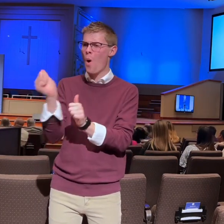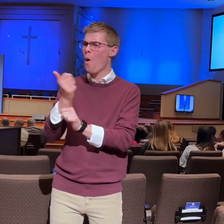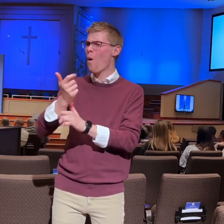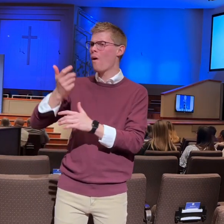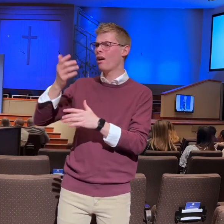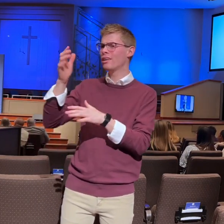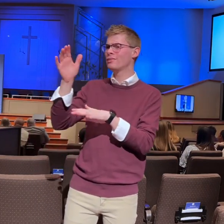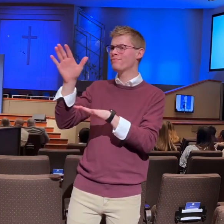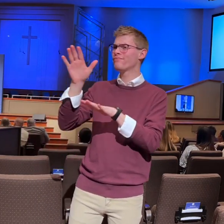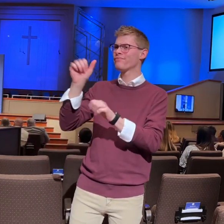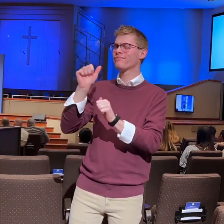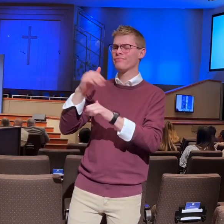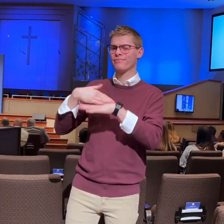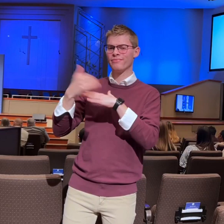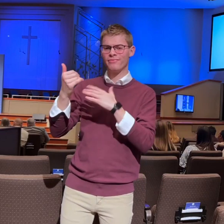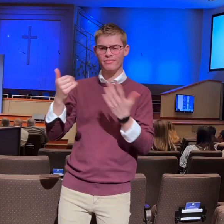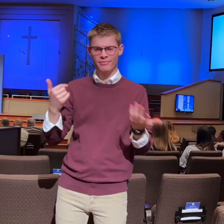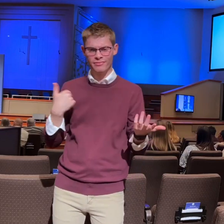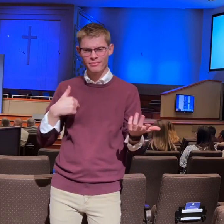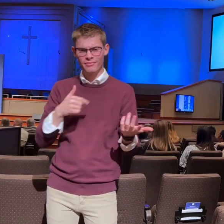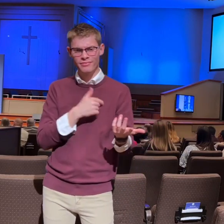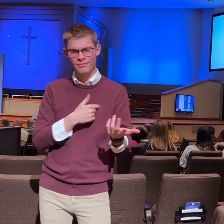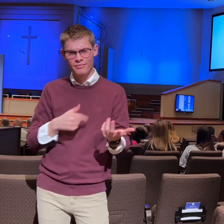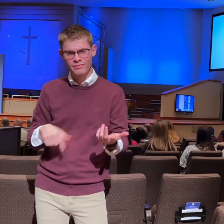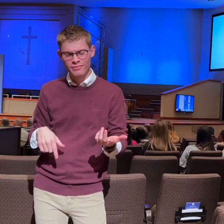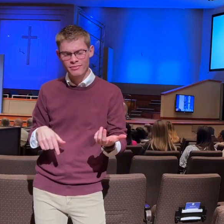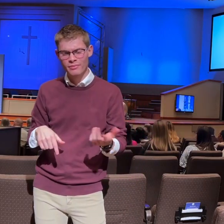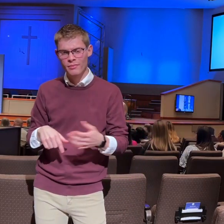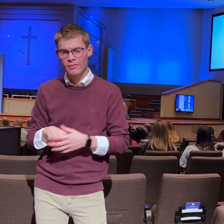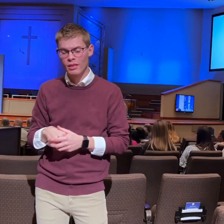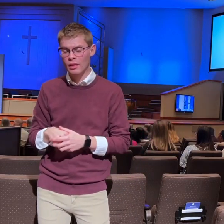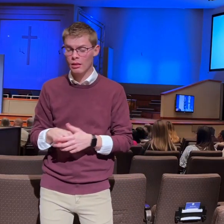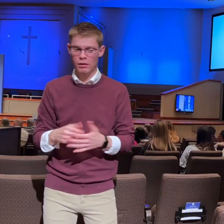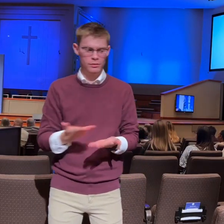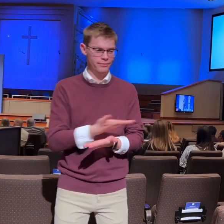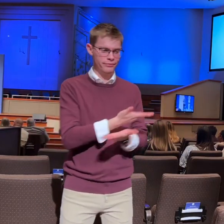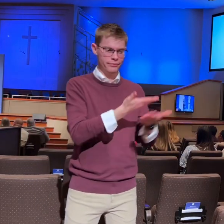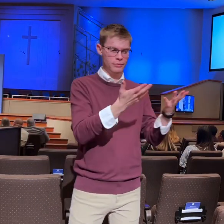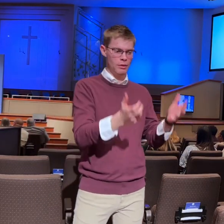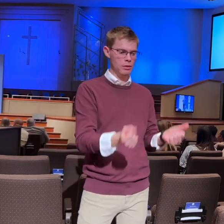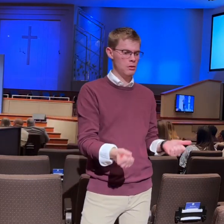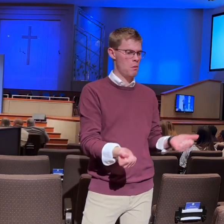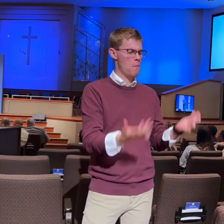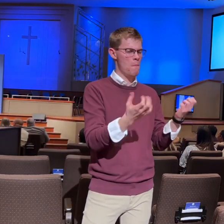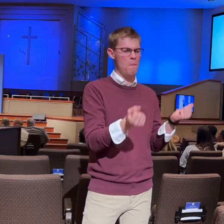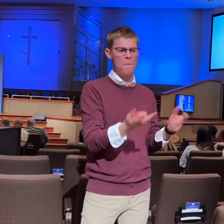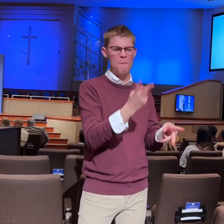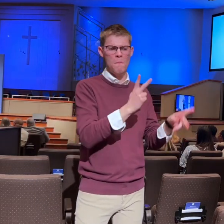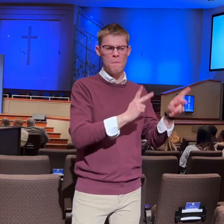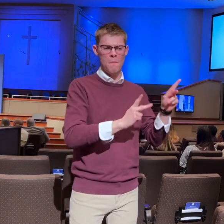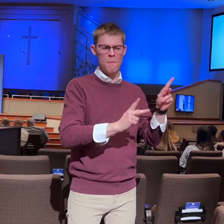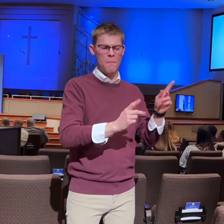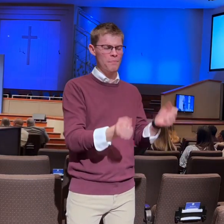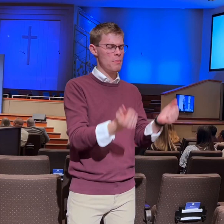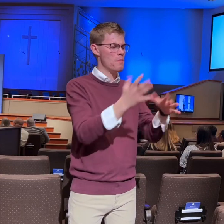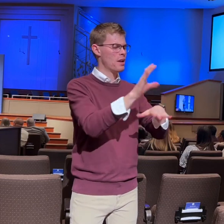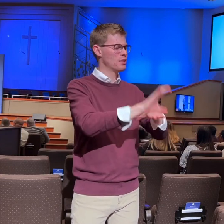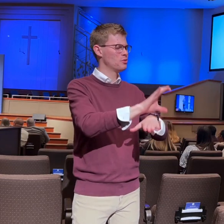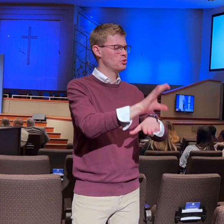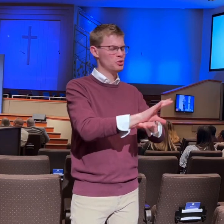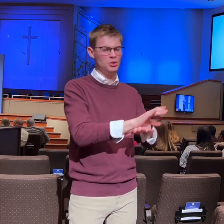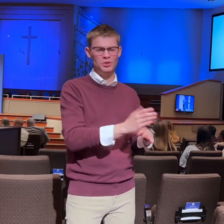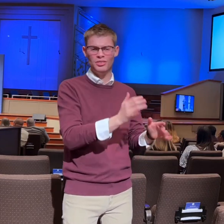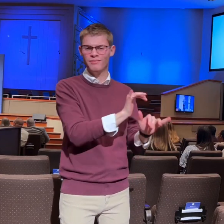I'm telling you there are churches that are completely apostate. I mean, that woman said that and they all jumped around and waved their hands and closed their eyes and